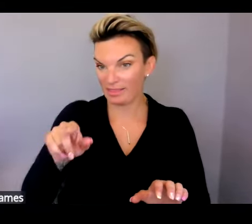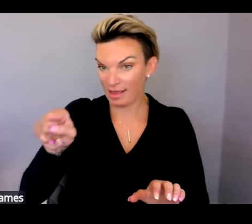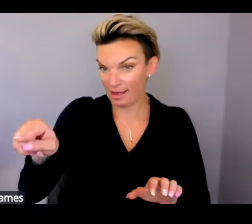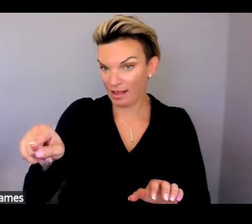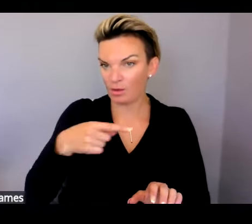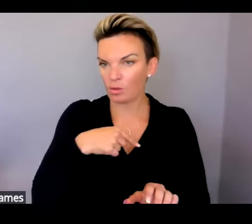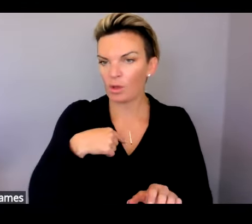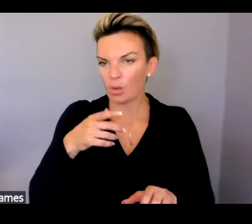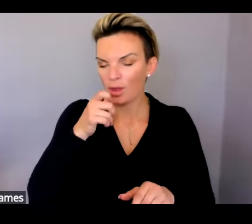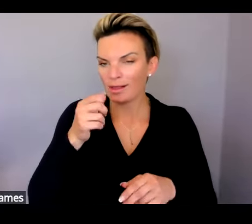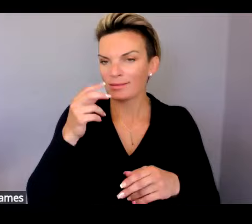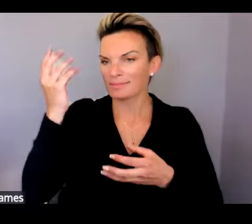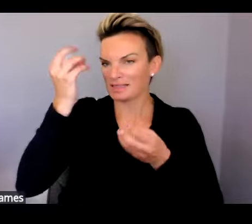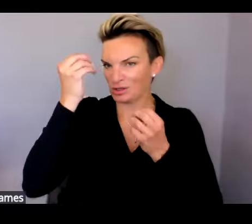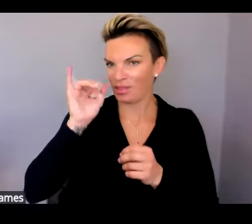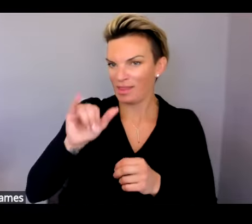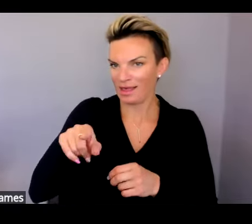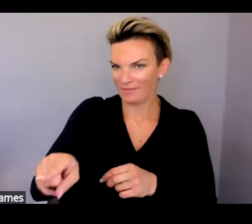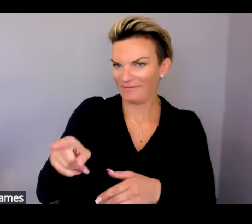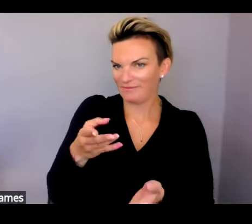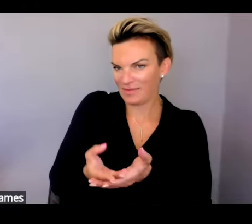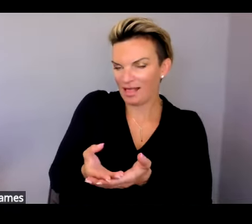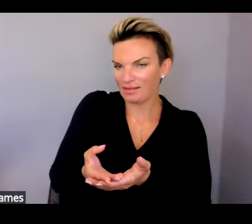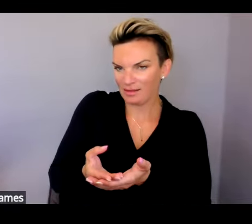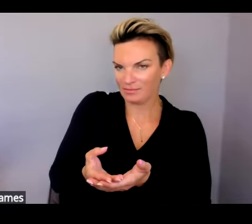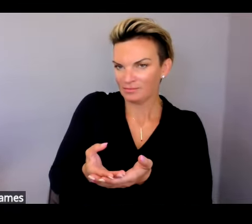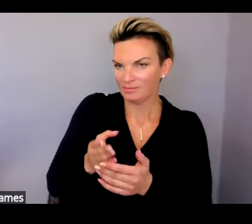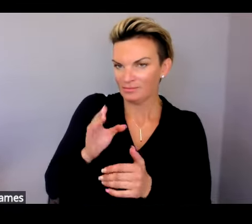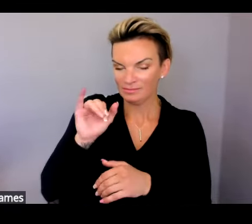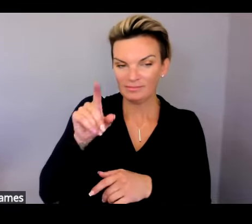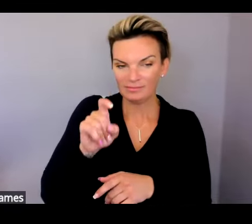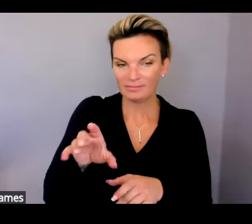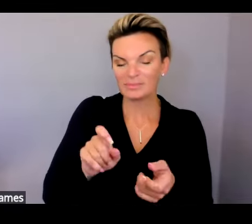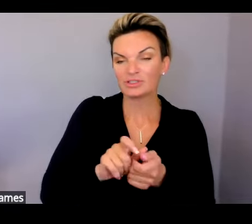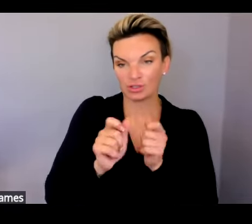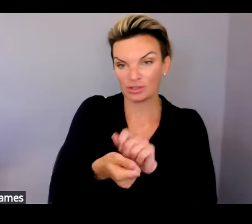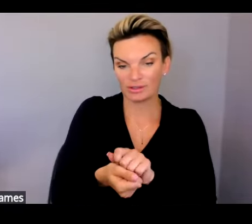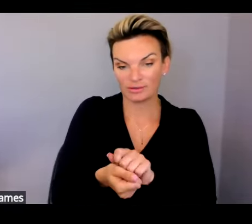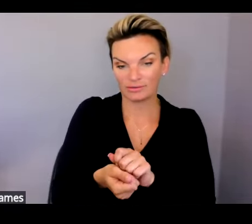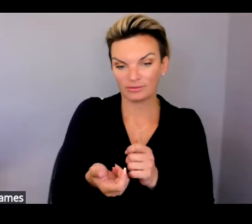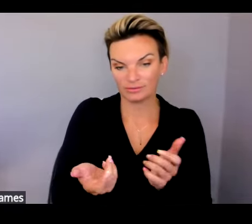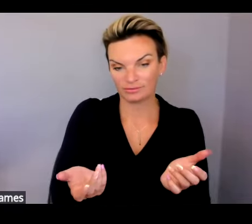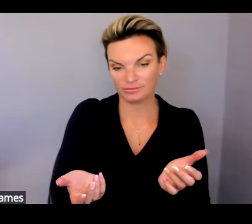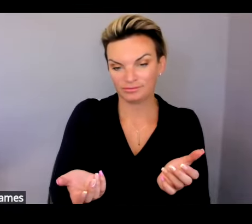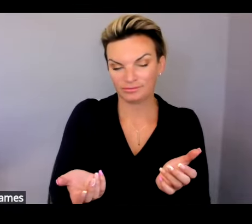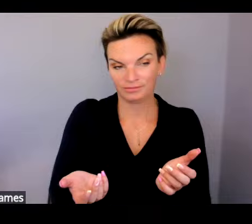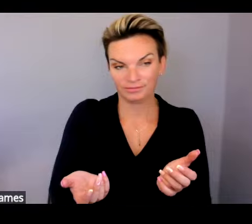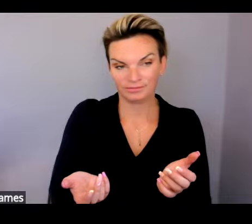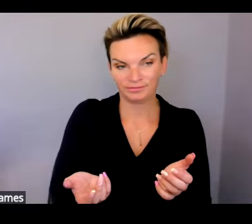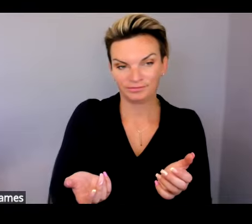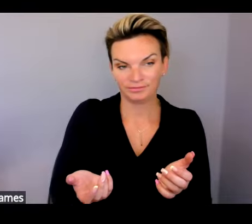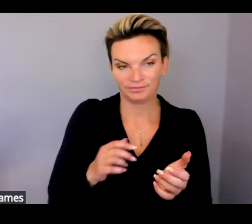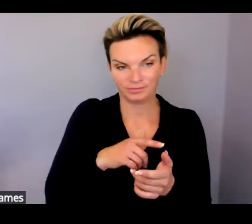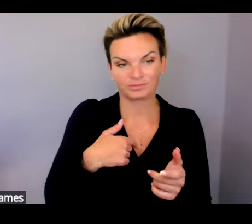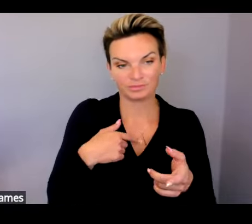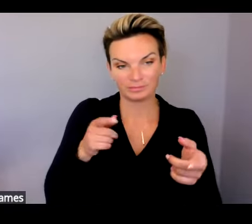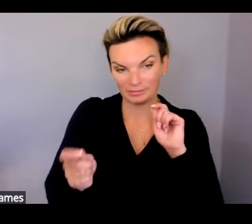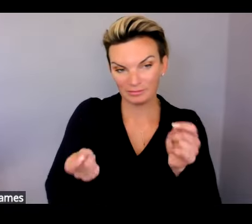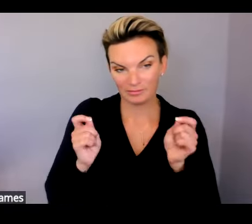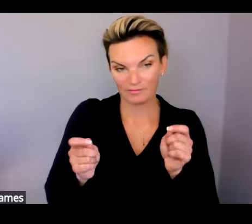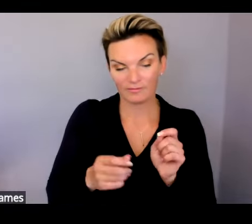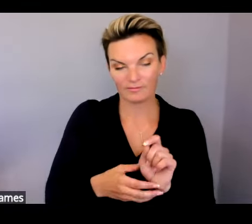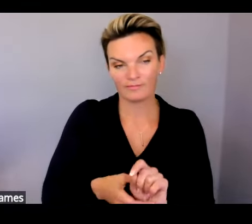valid. That can be changed. I mean, that's kind of. So we modified that based on. It's sort of